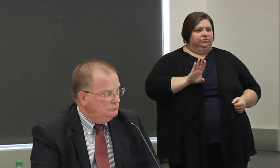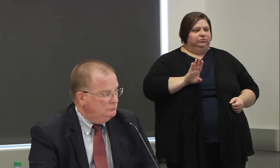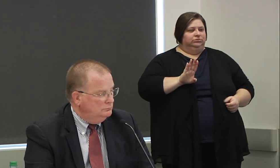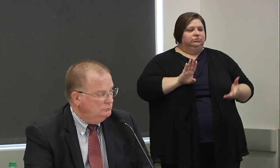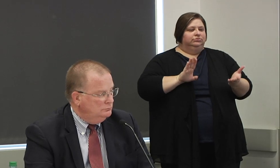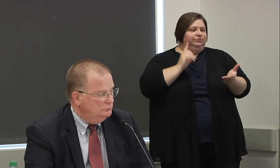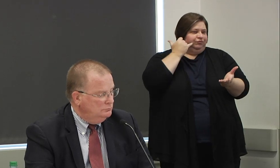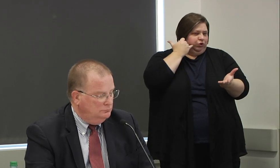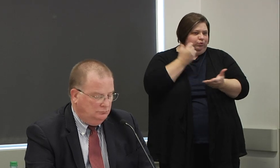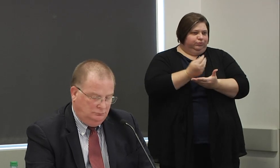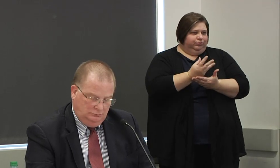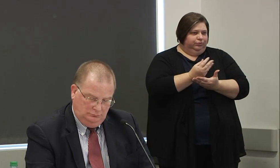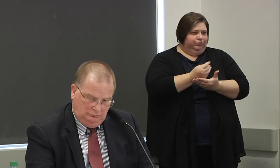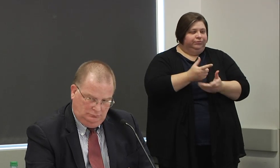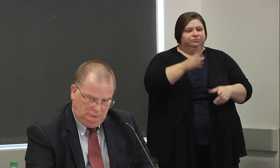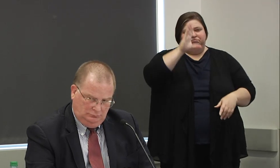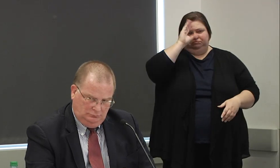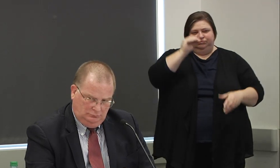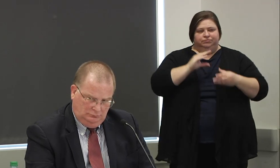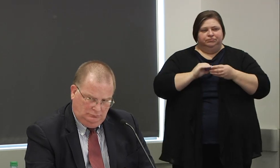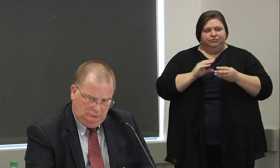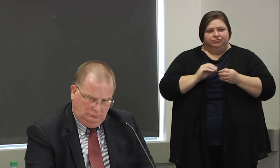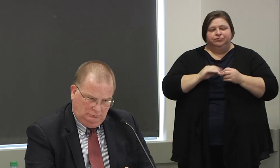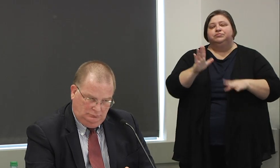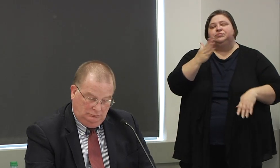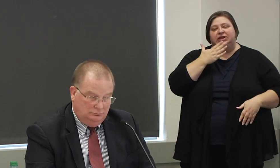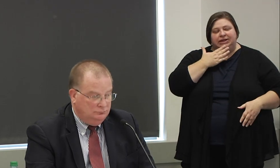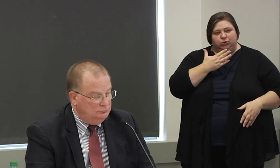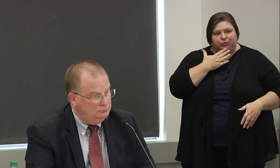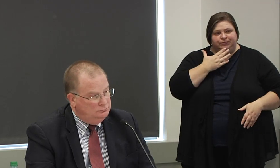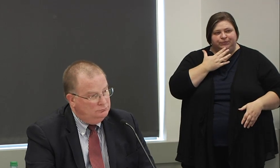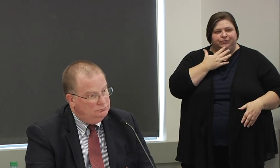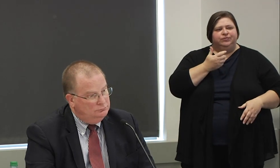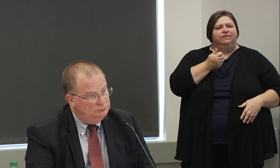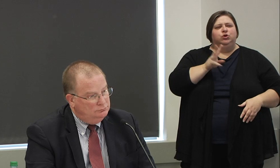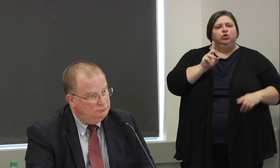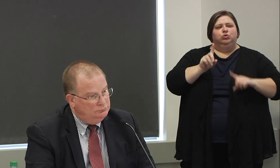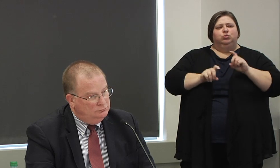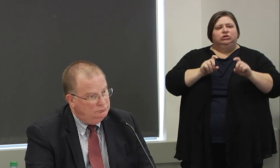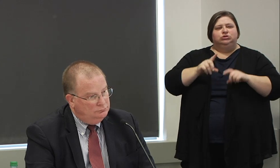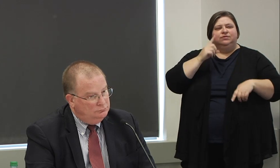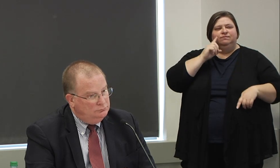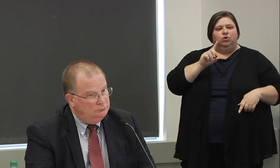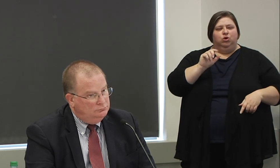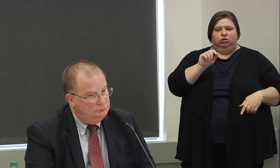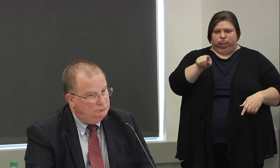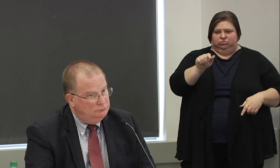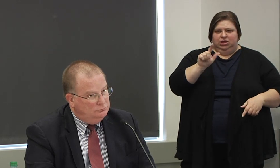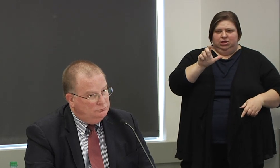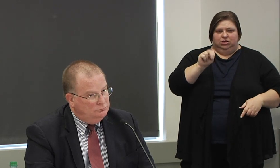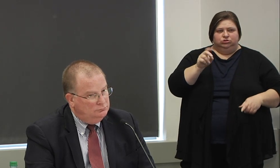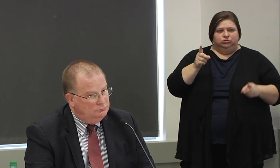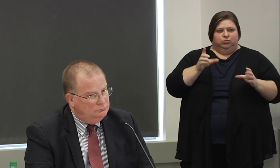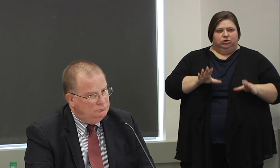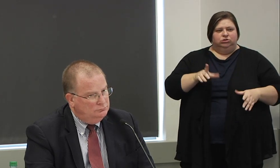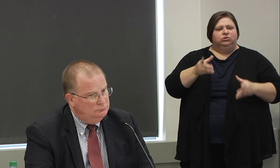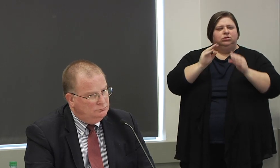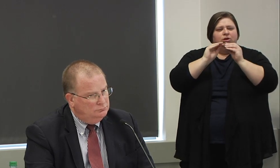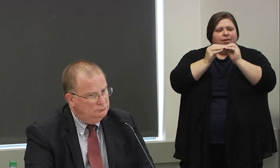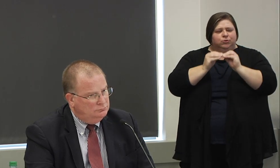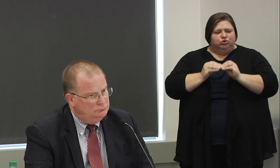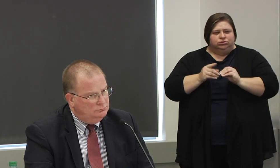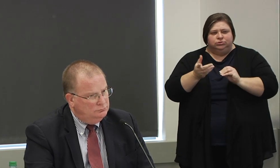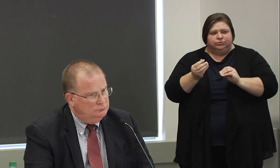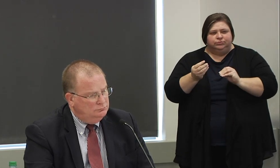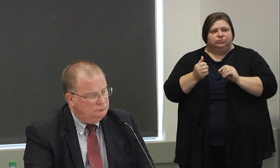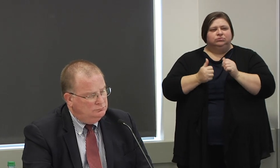Dirk. Thanks. A couple things for Director Allen. On some of the metrics. So the most recent testing